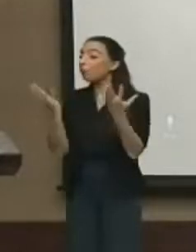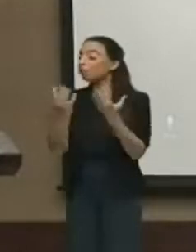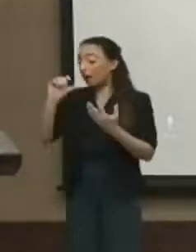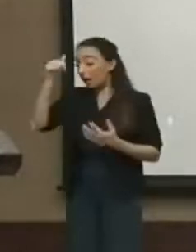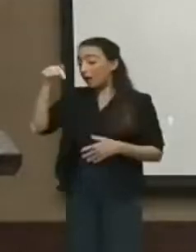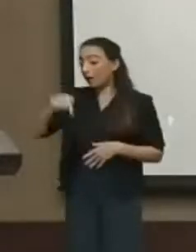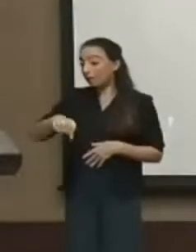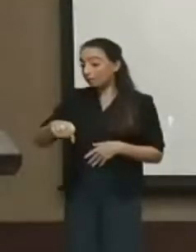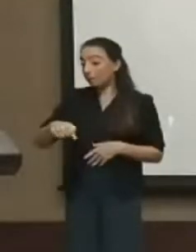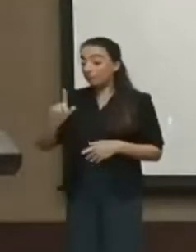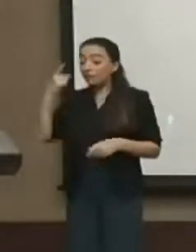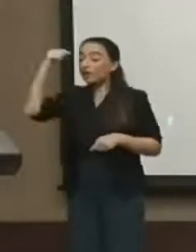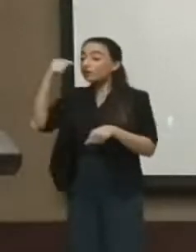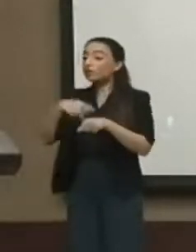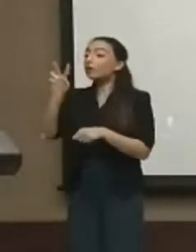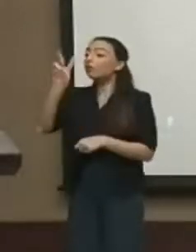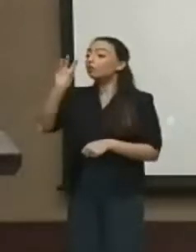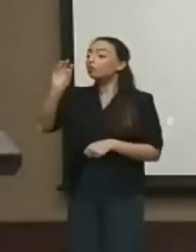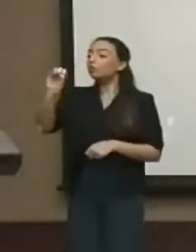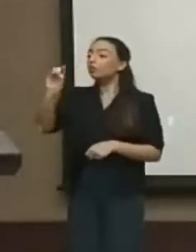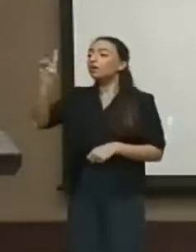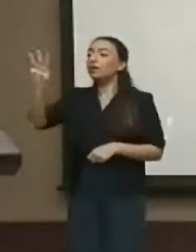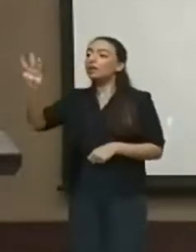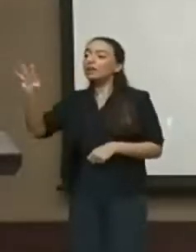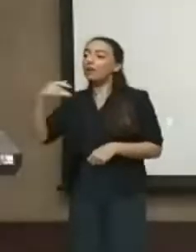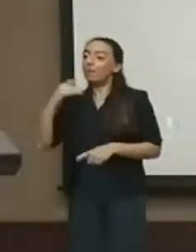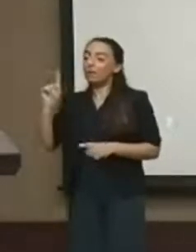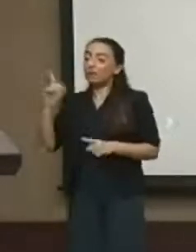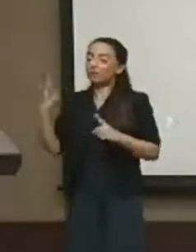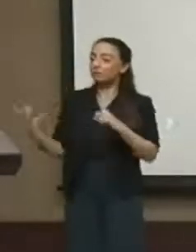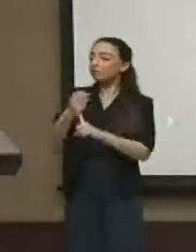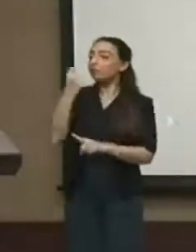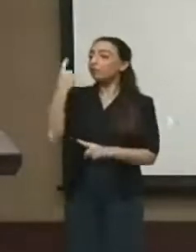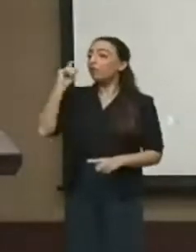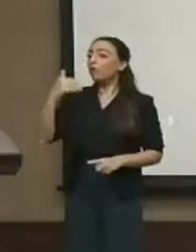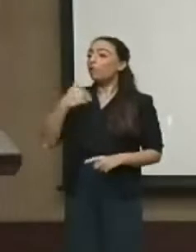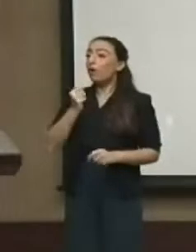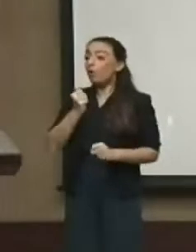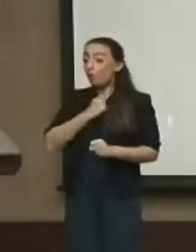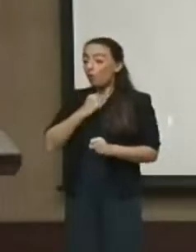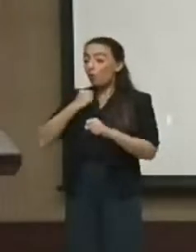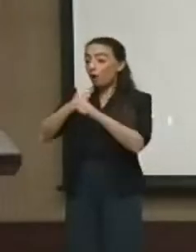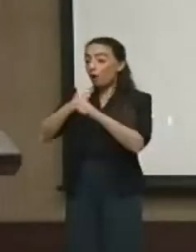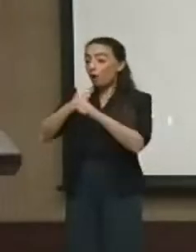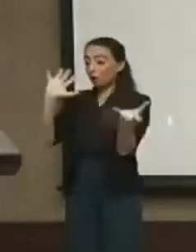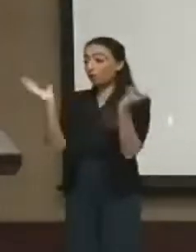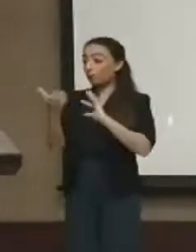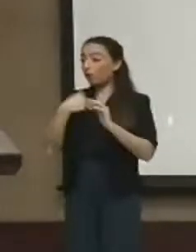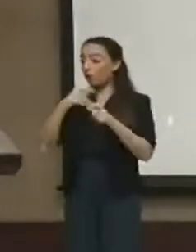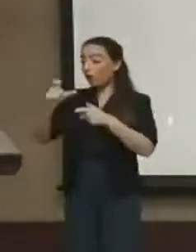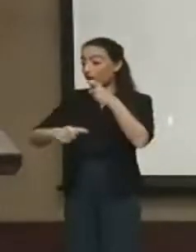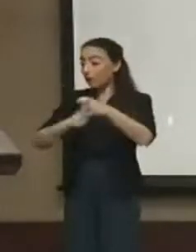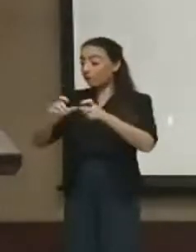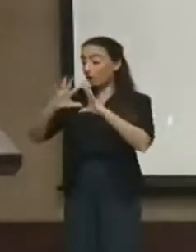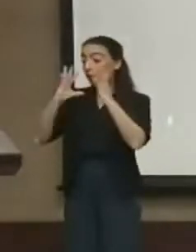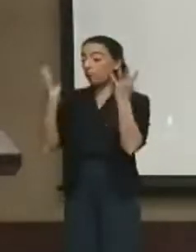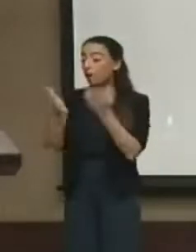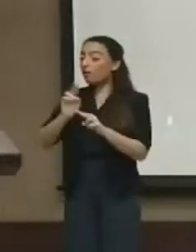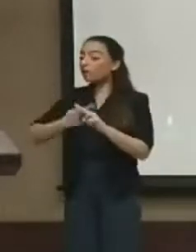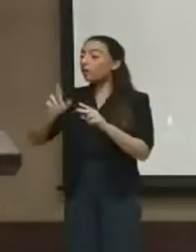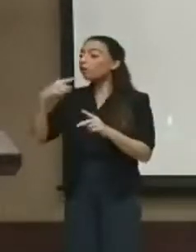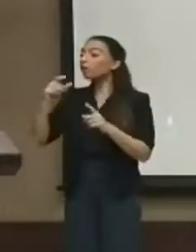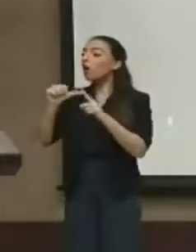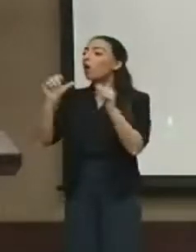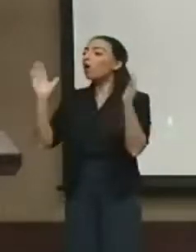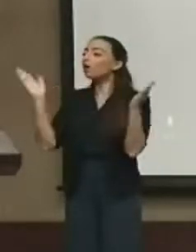with disabilities. This was done in the year 2013, where we said we'll hire 1% of our global workforce across the world with people